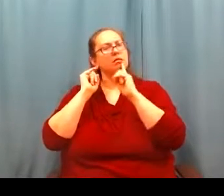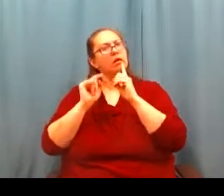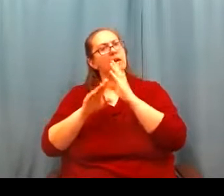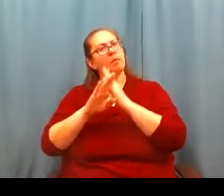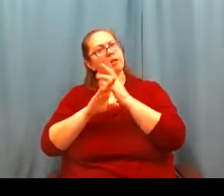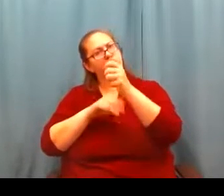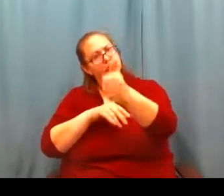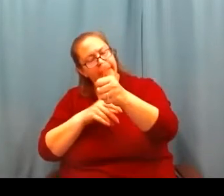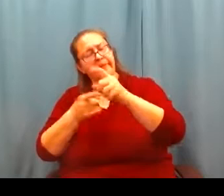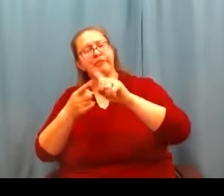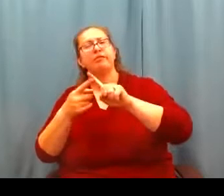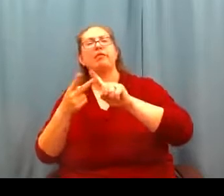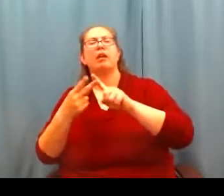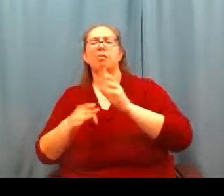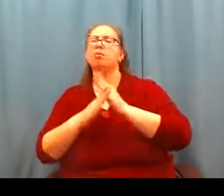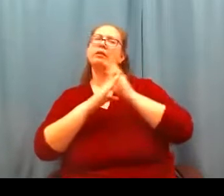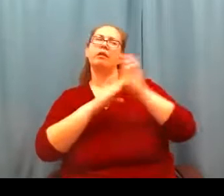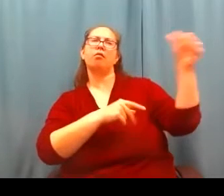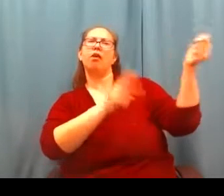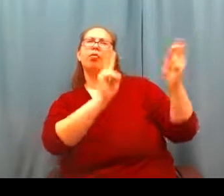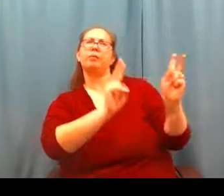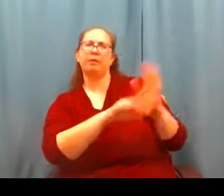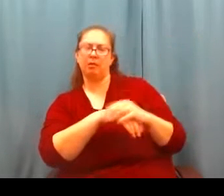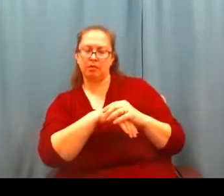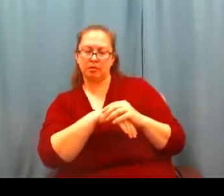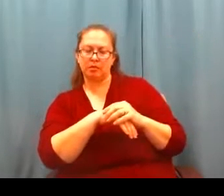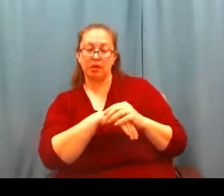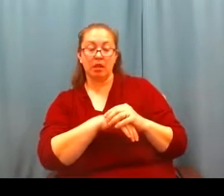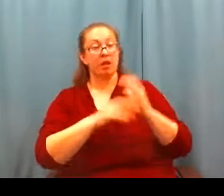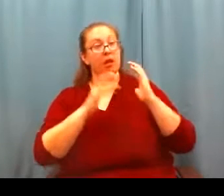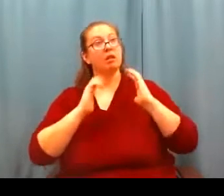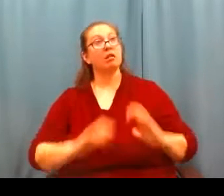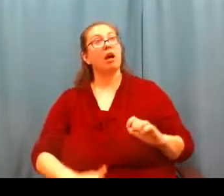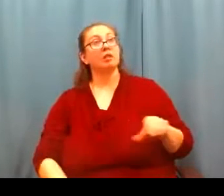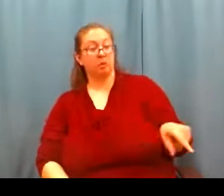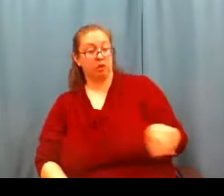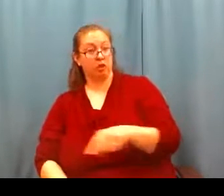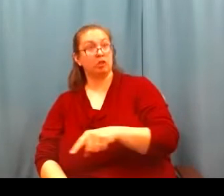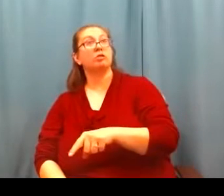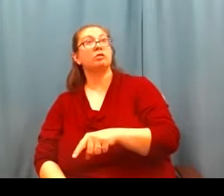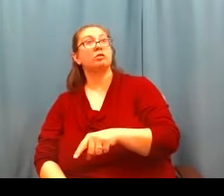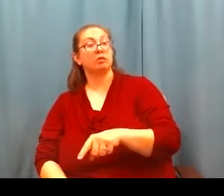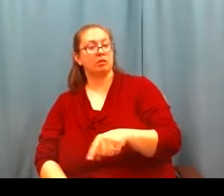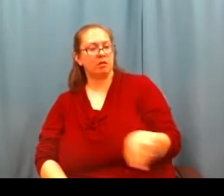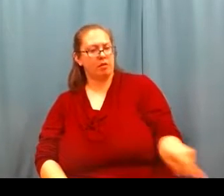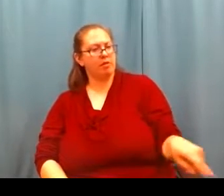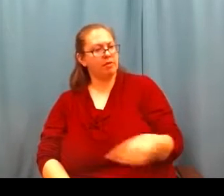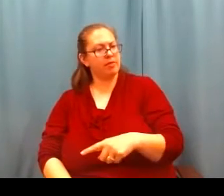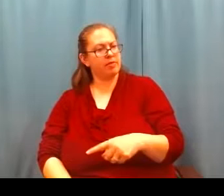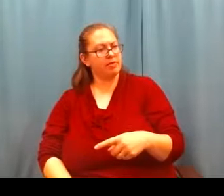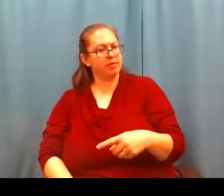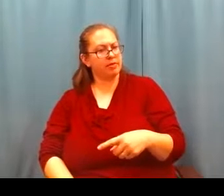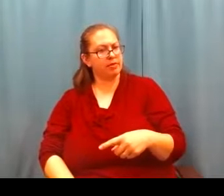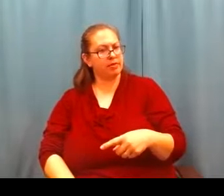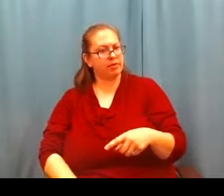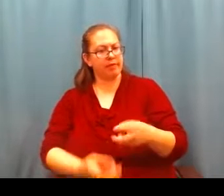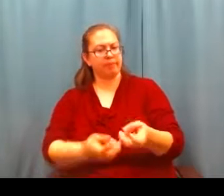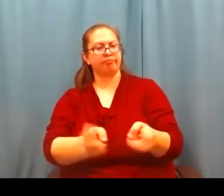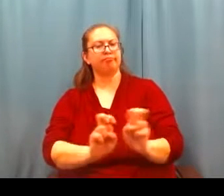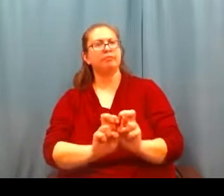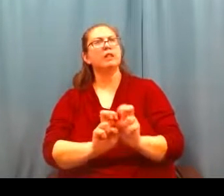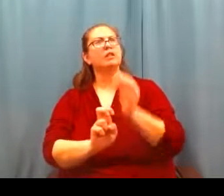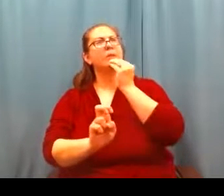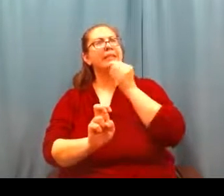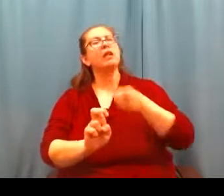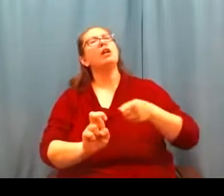you and protection for other people. Your customers, who come in to eat, should really be walking in with their